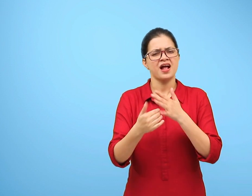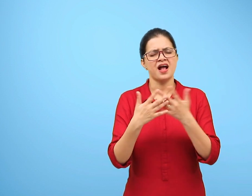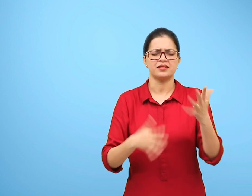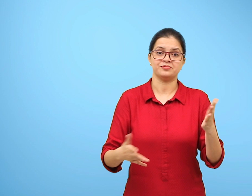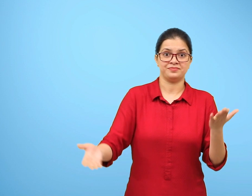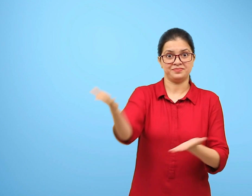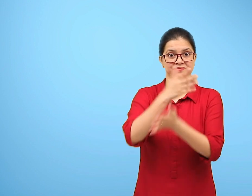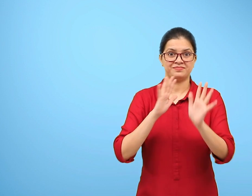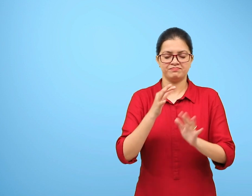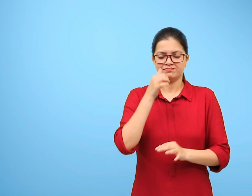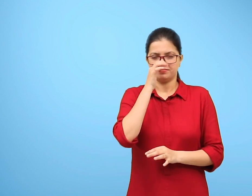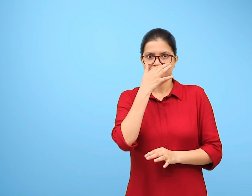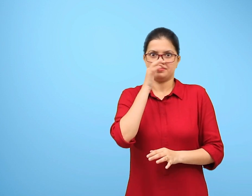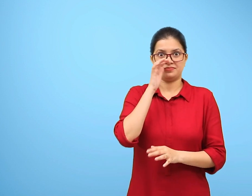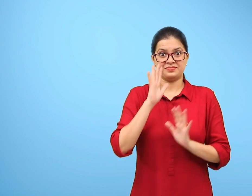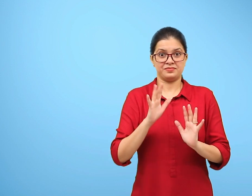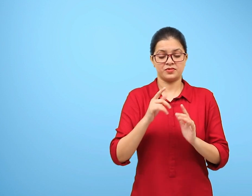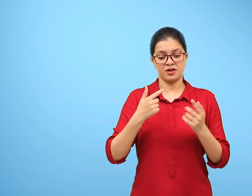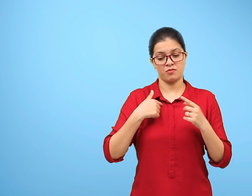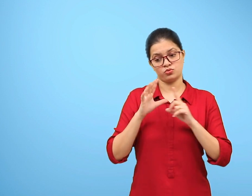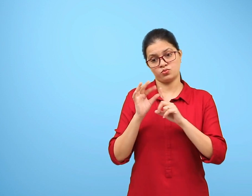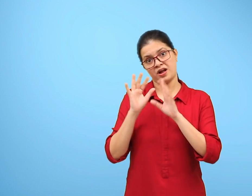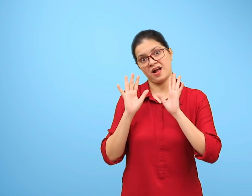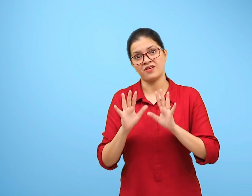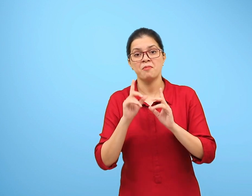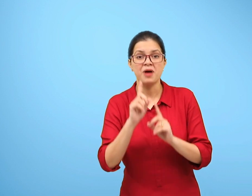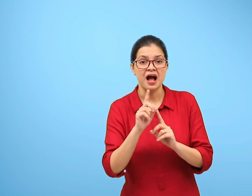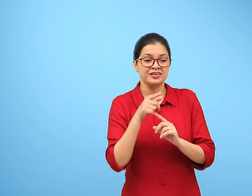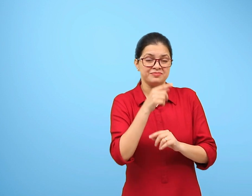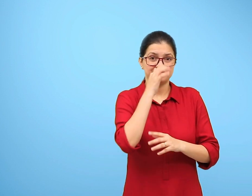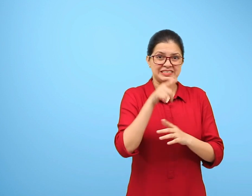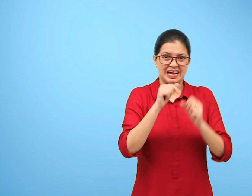Certain yoga postures should be performed under the supervision of a trained person.